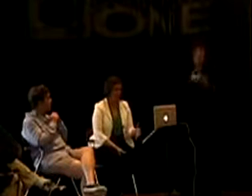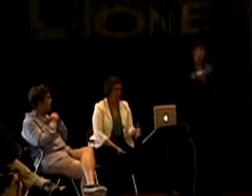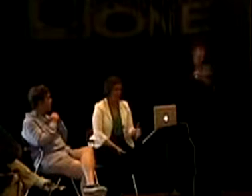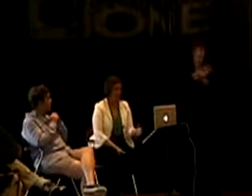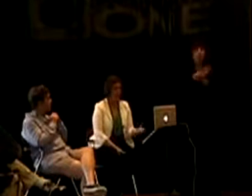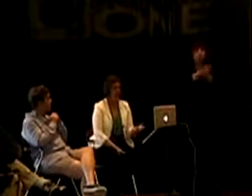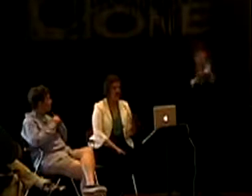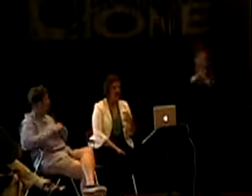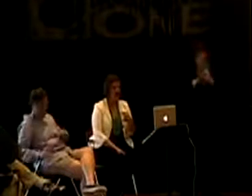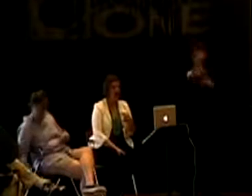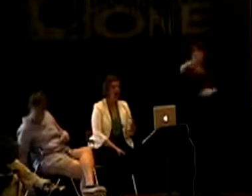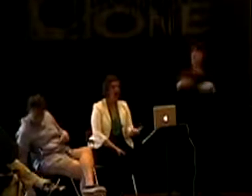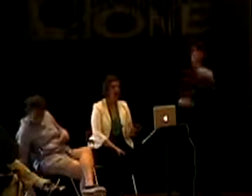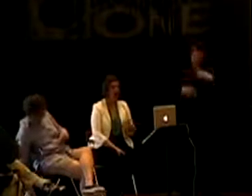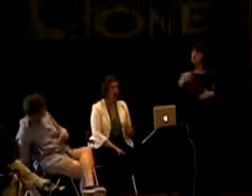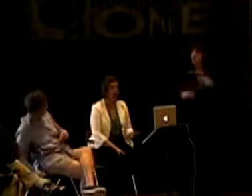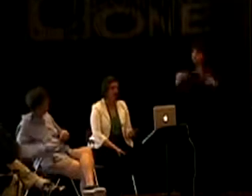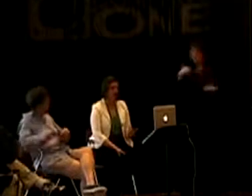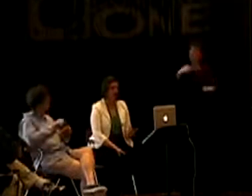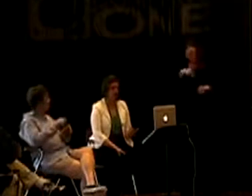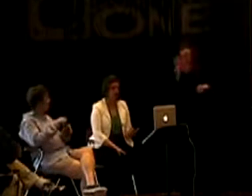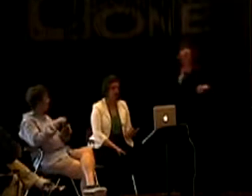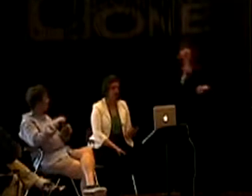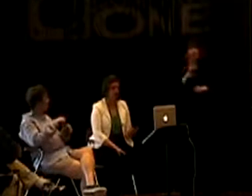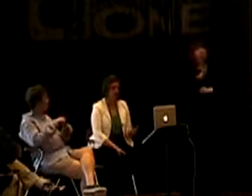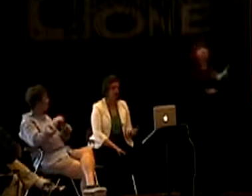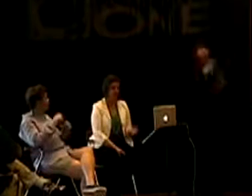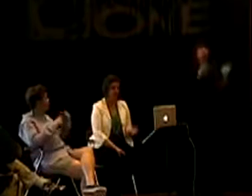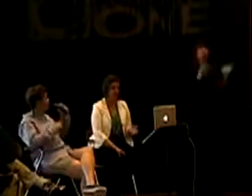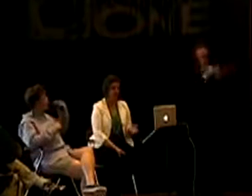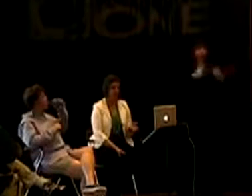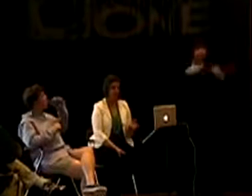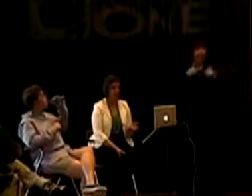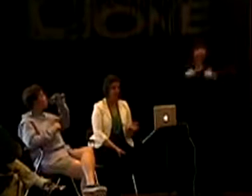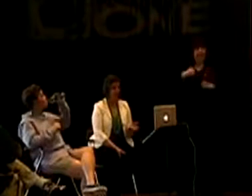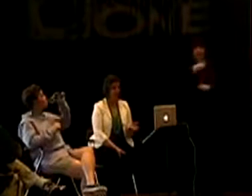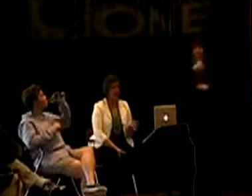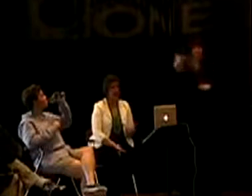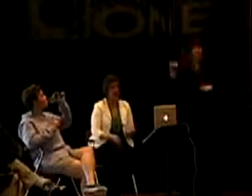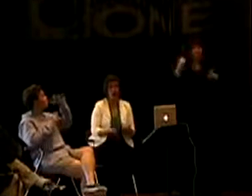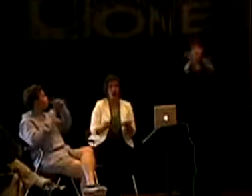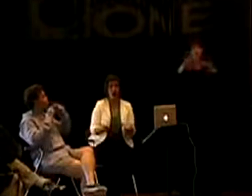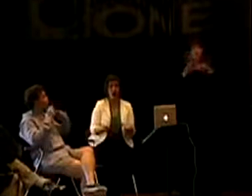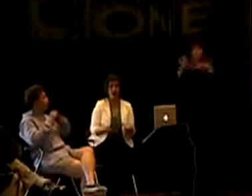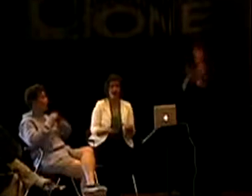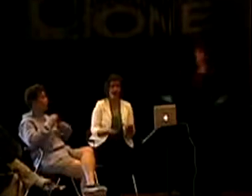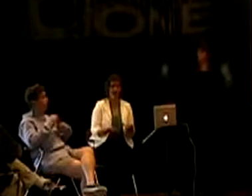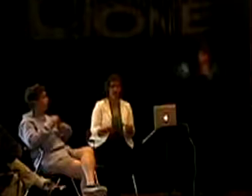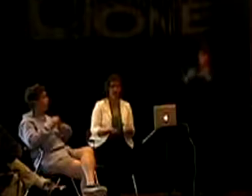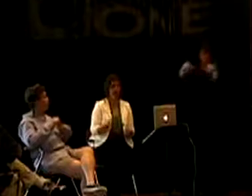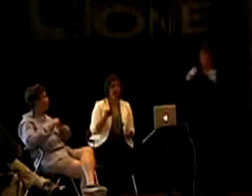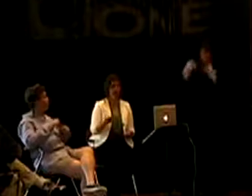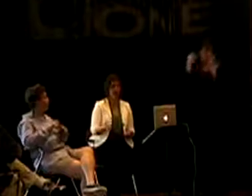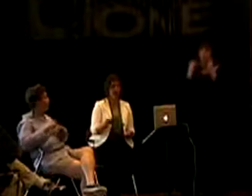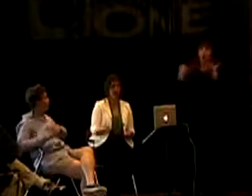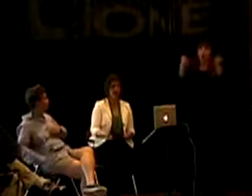development process. I feel like in your conversations with me, you've been talking about how it's important for there to be an audience that has